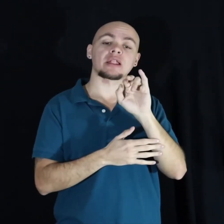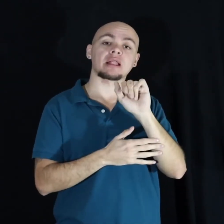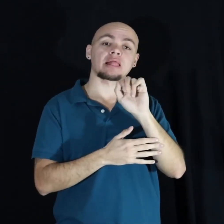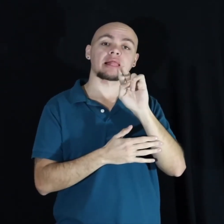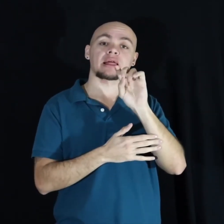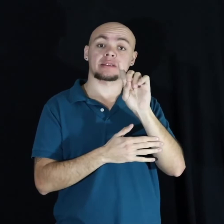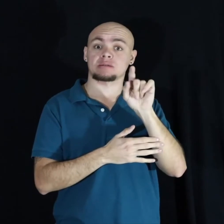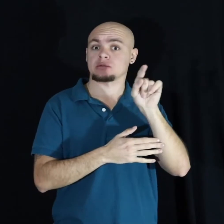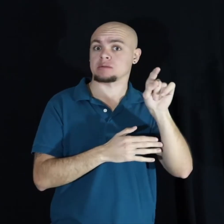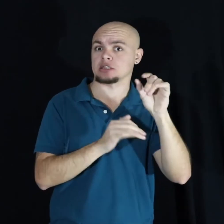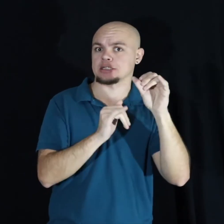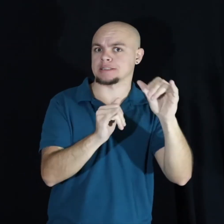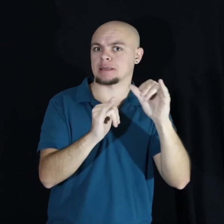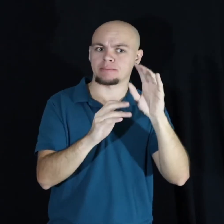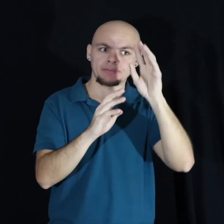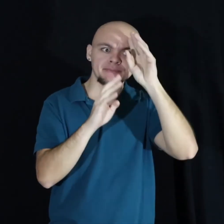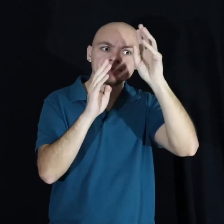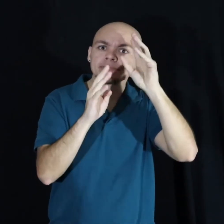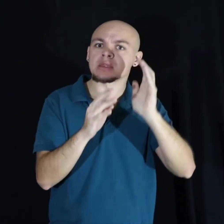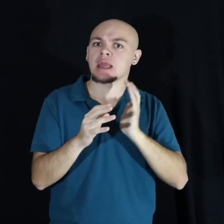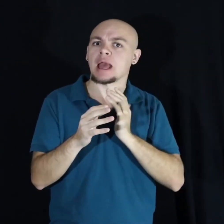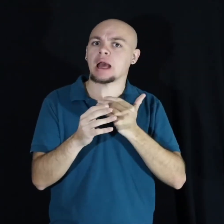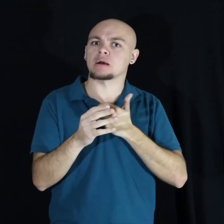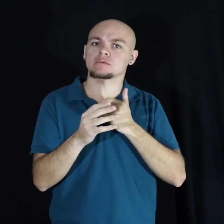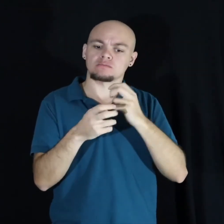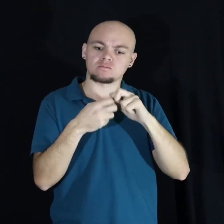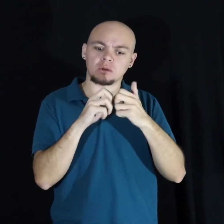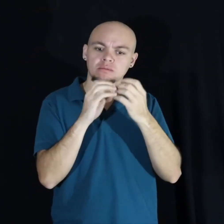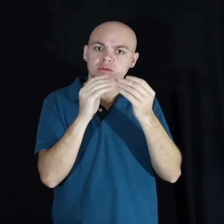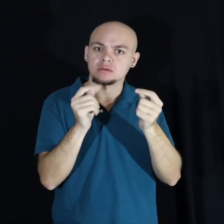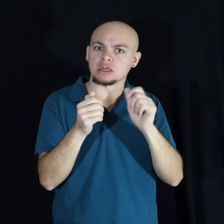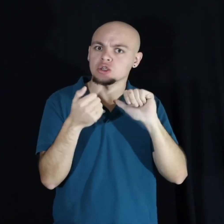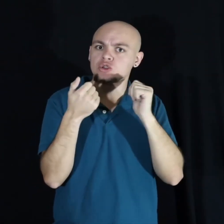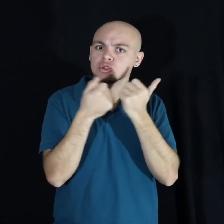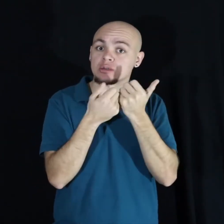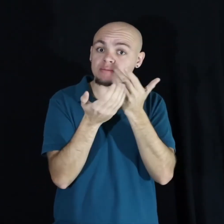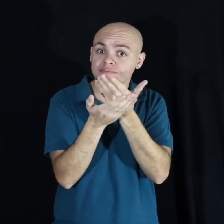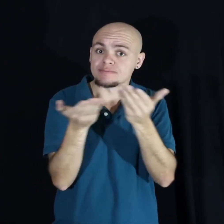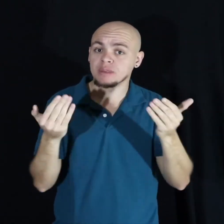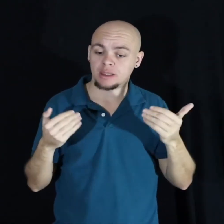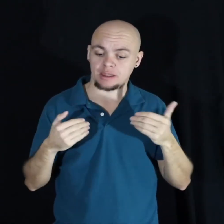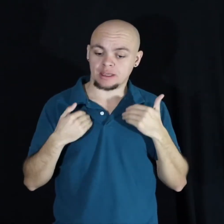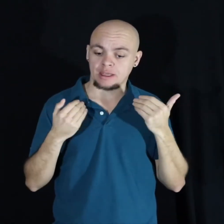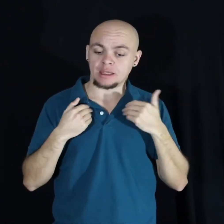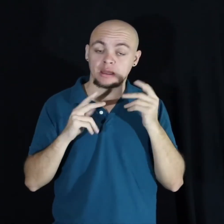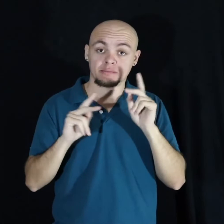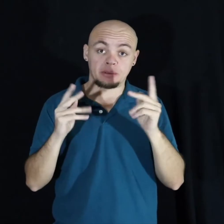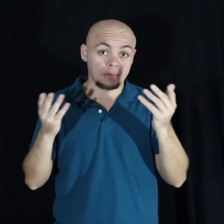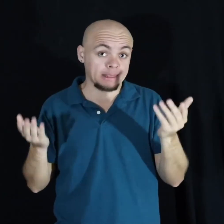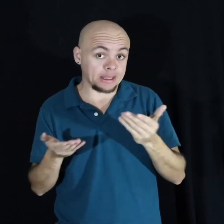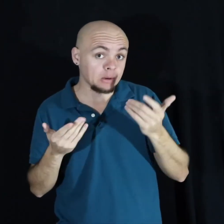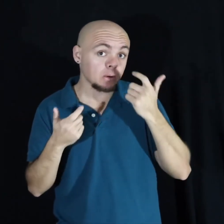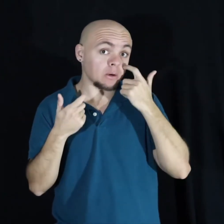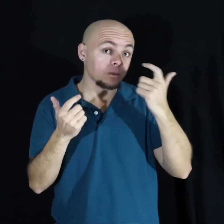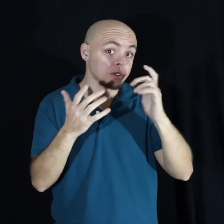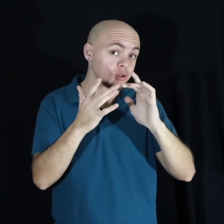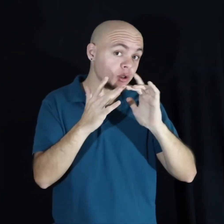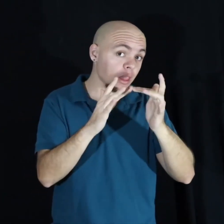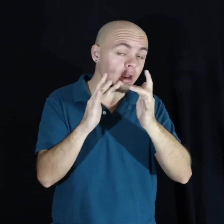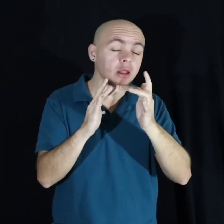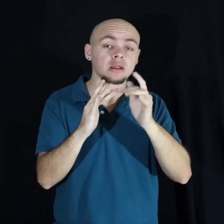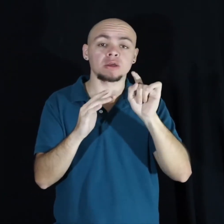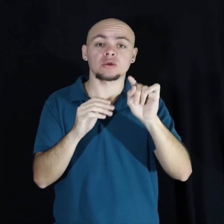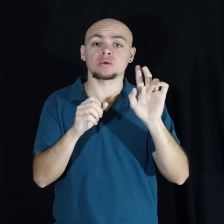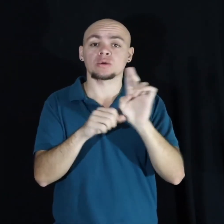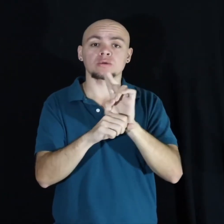our own innovative solutions. And this is a challenge to all the youth who are here and who are watching to make use of